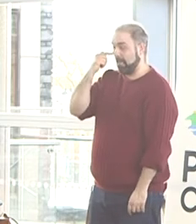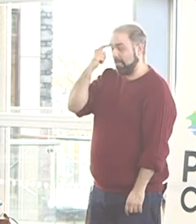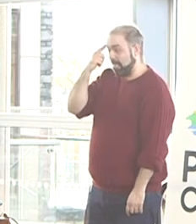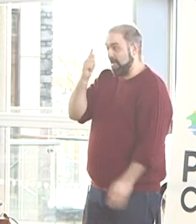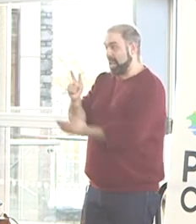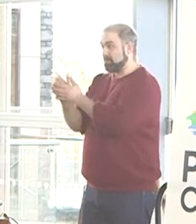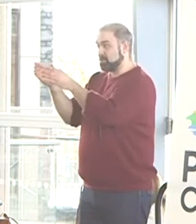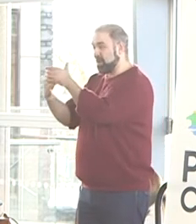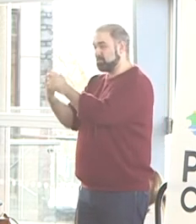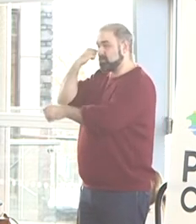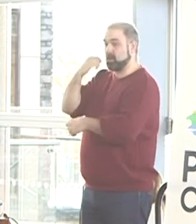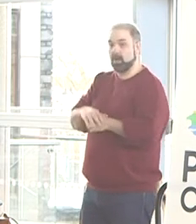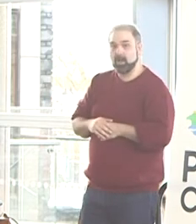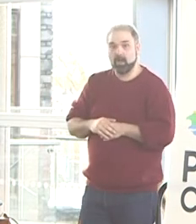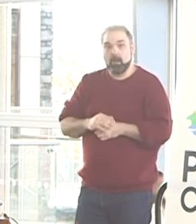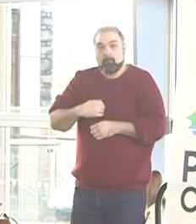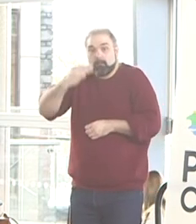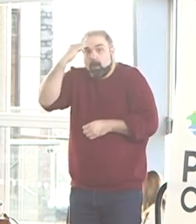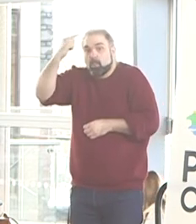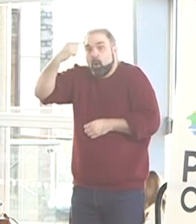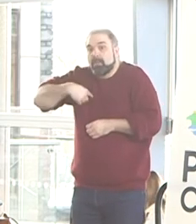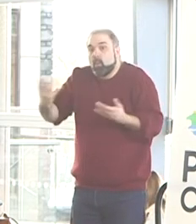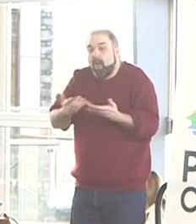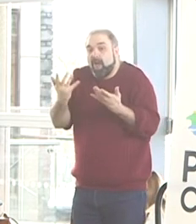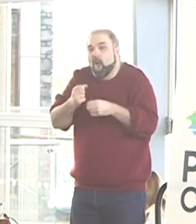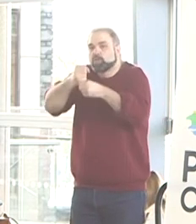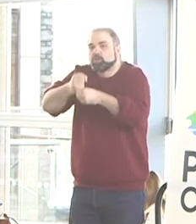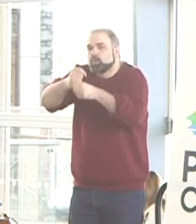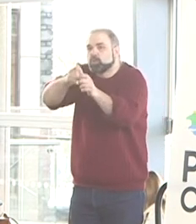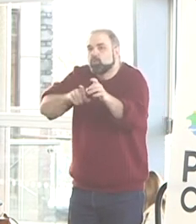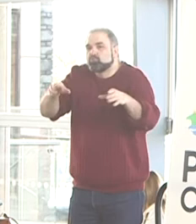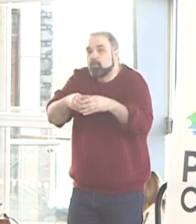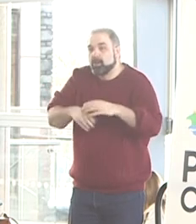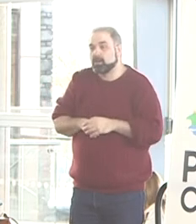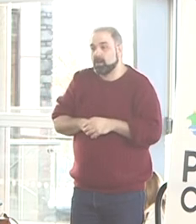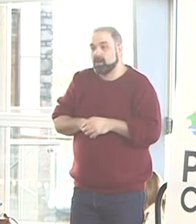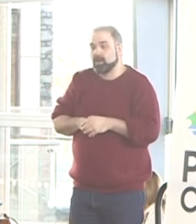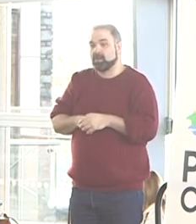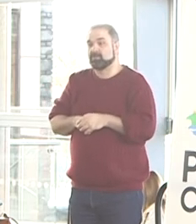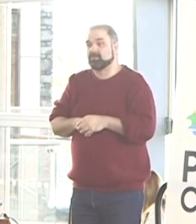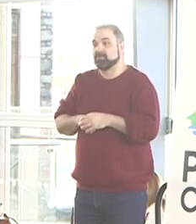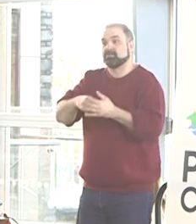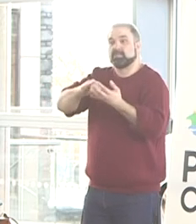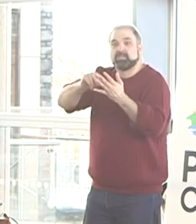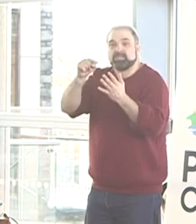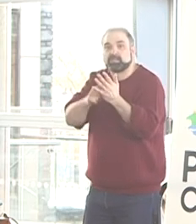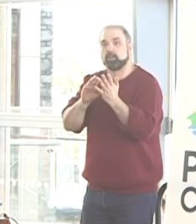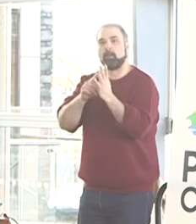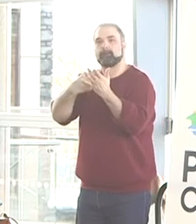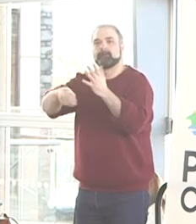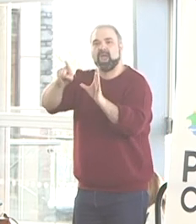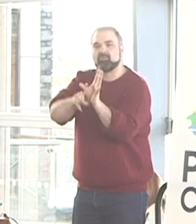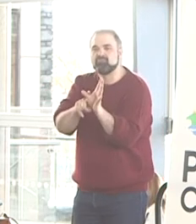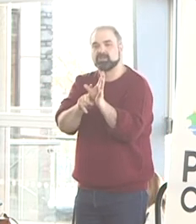Now, my mum thought I was at the church youth group. My mum thought I was at St Mary and St Erkenwald's youth group.